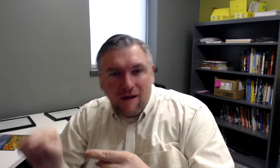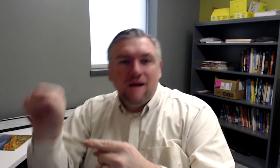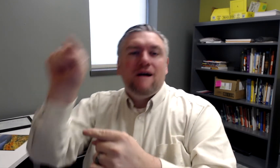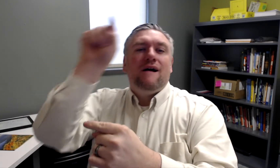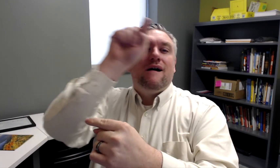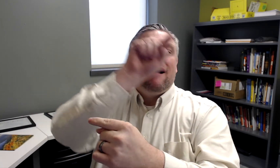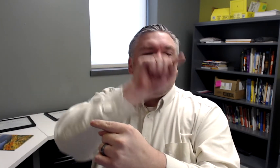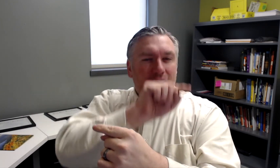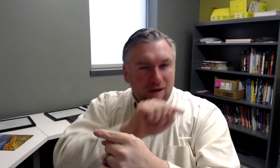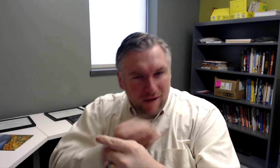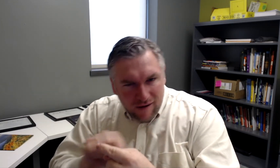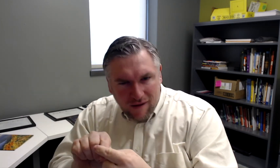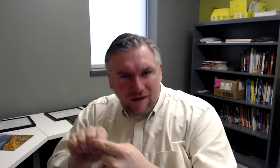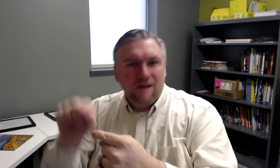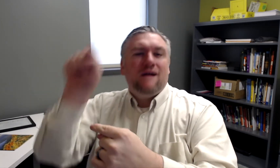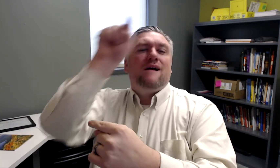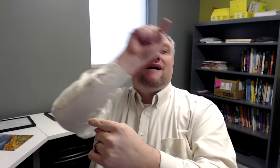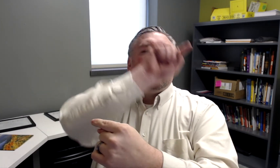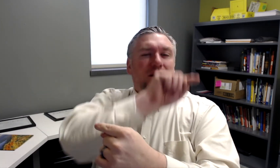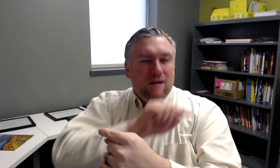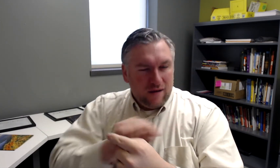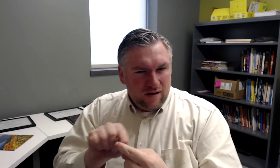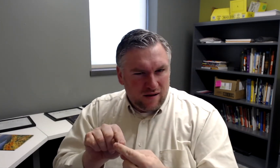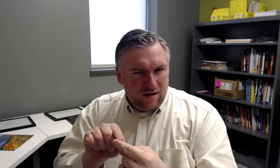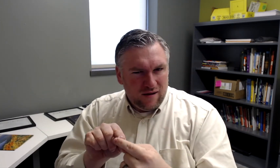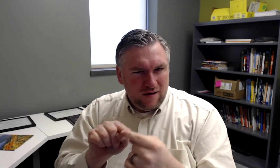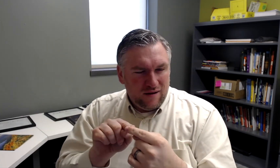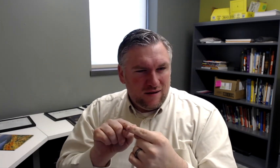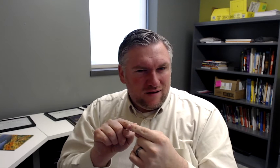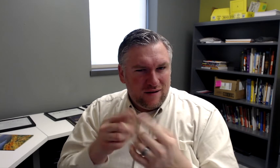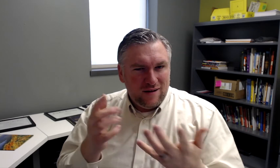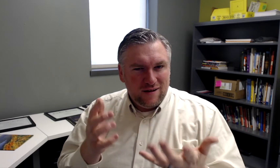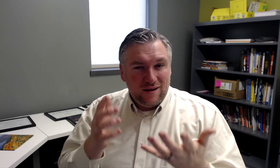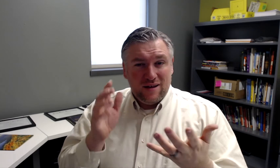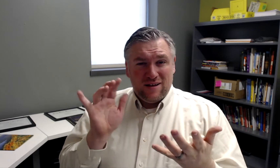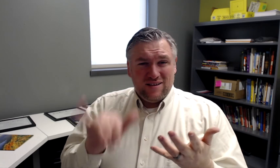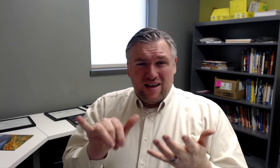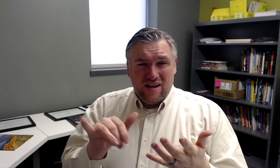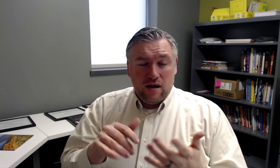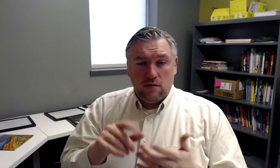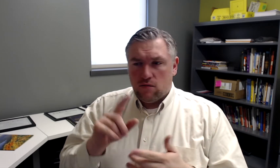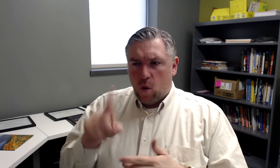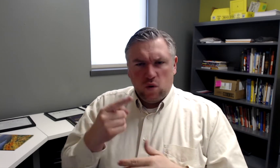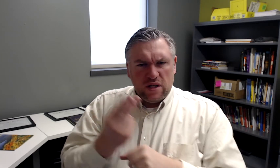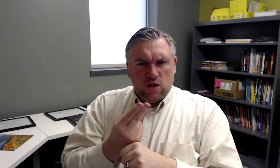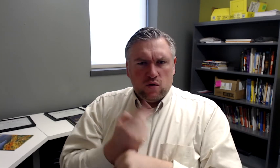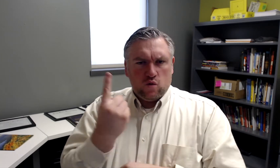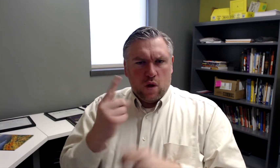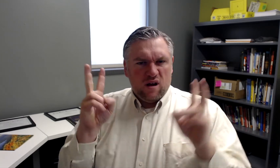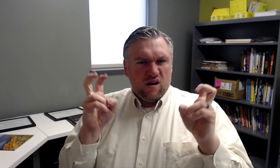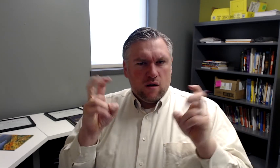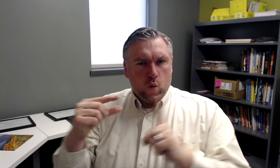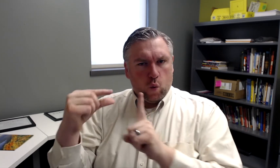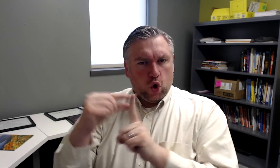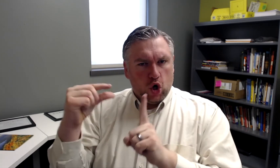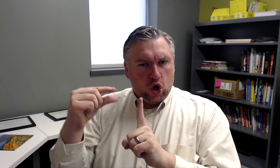So in this example of a cycle, the water cycle, I only used